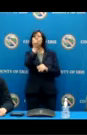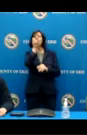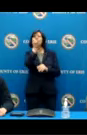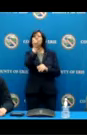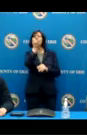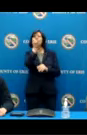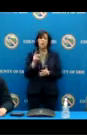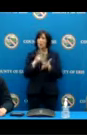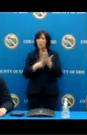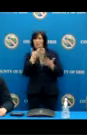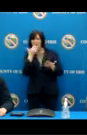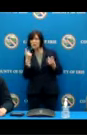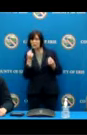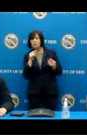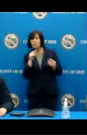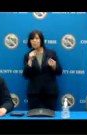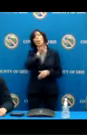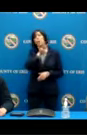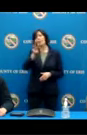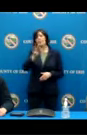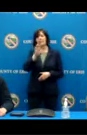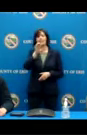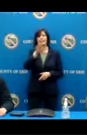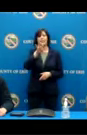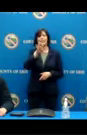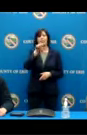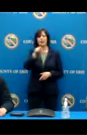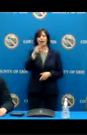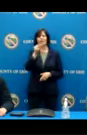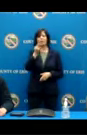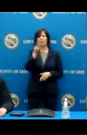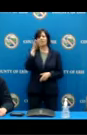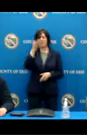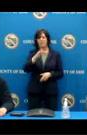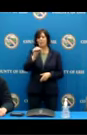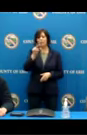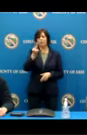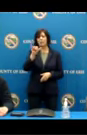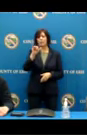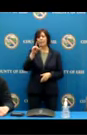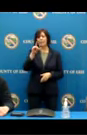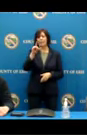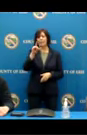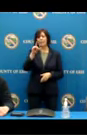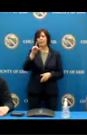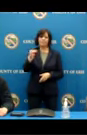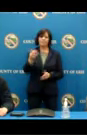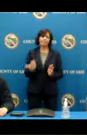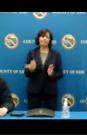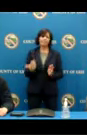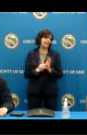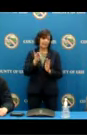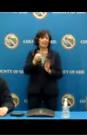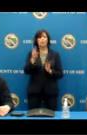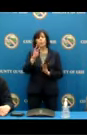what's best to do, go to our website at erie.gov/COVID-19. Once again, that's the